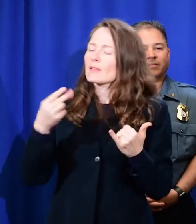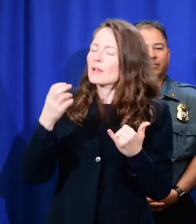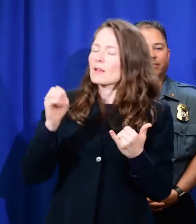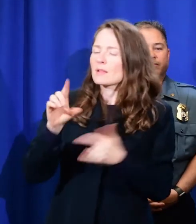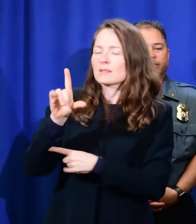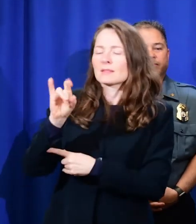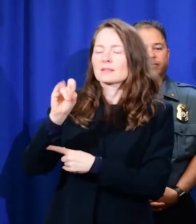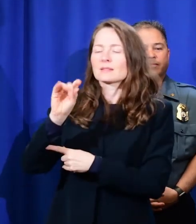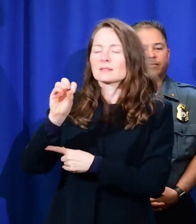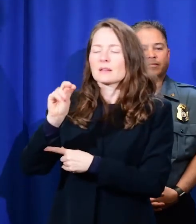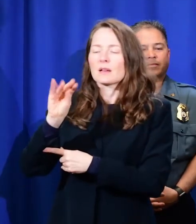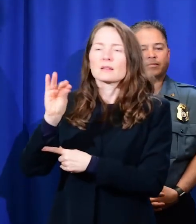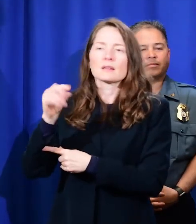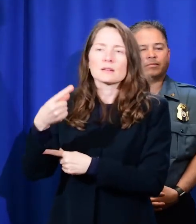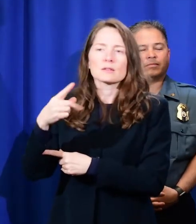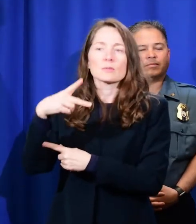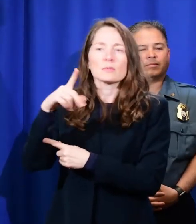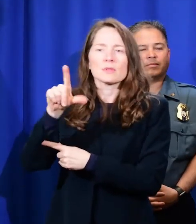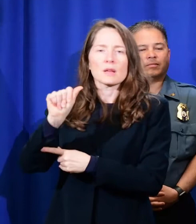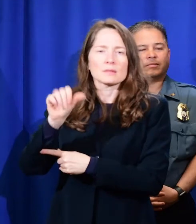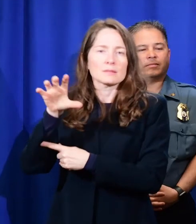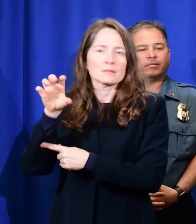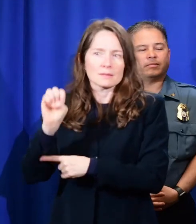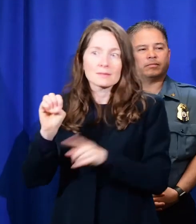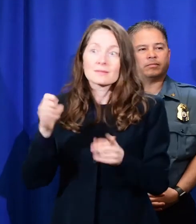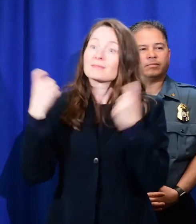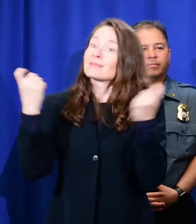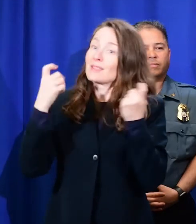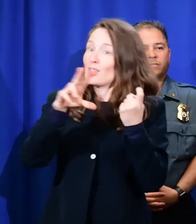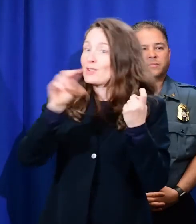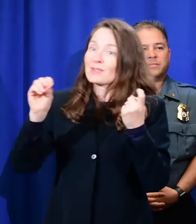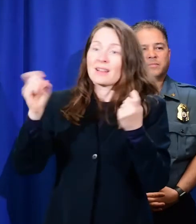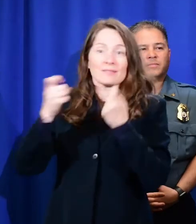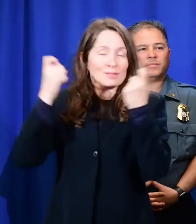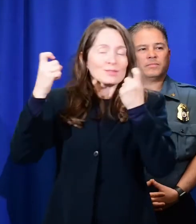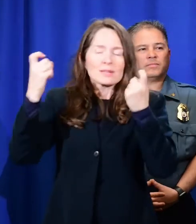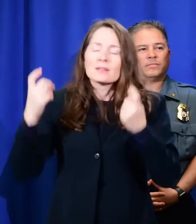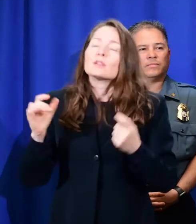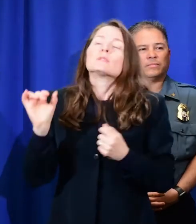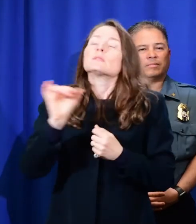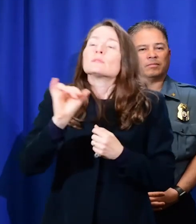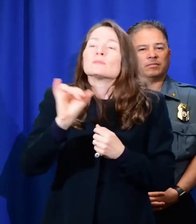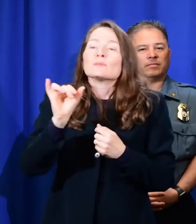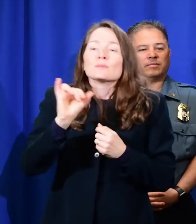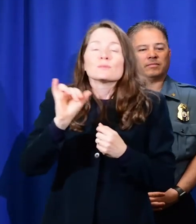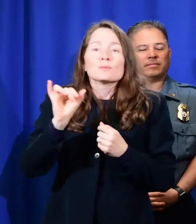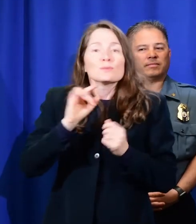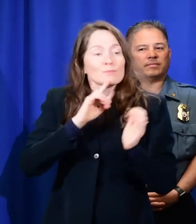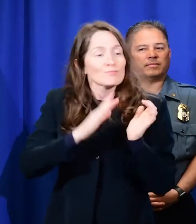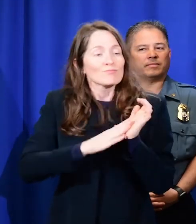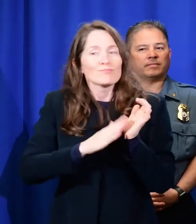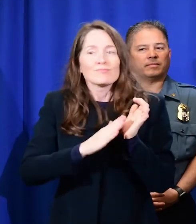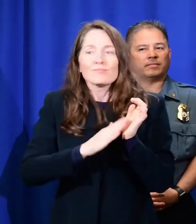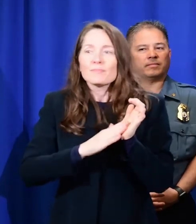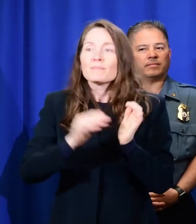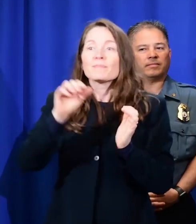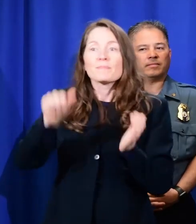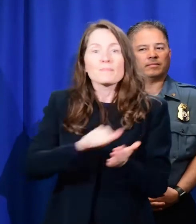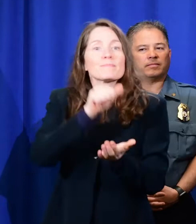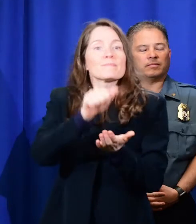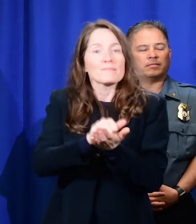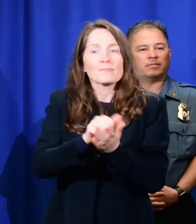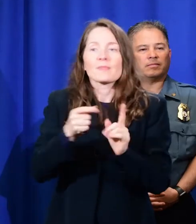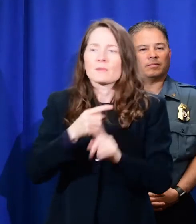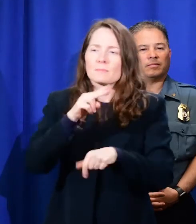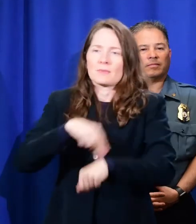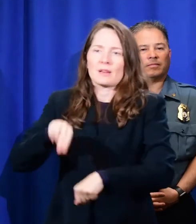anniversary, it can also celebrate its reaccreditation from the National Children's Alliance. This reaccreditation